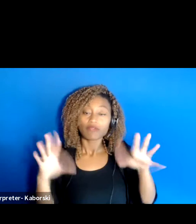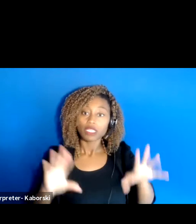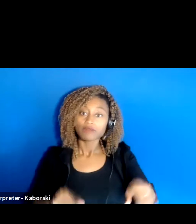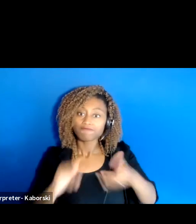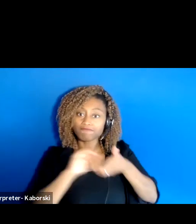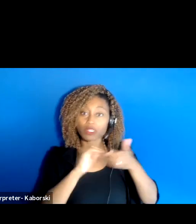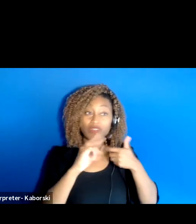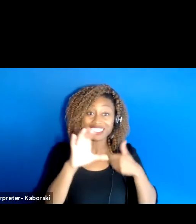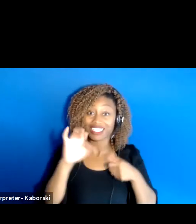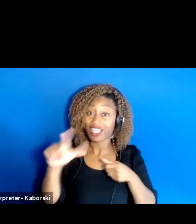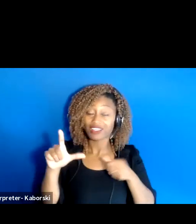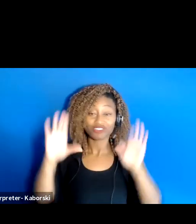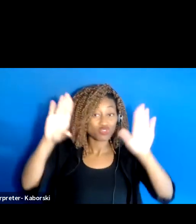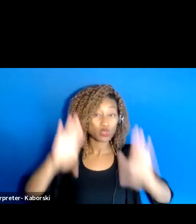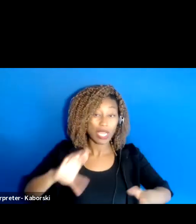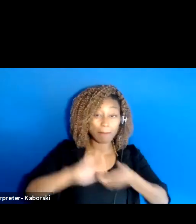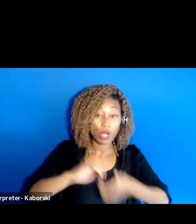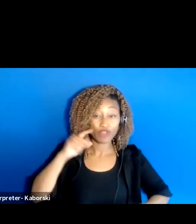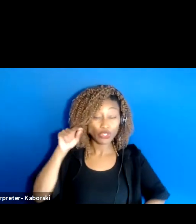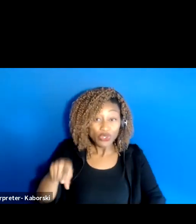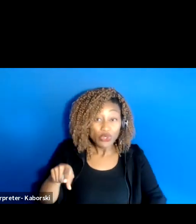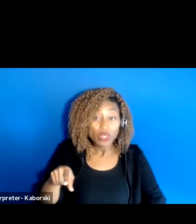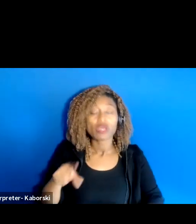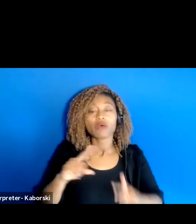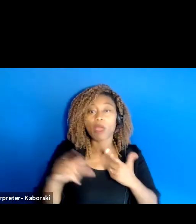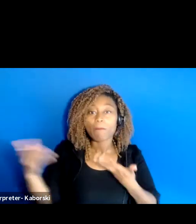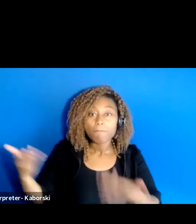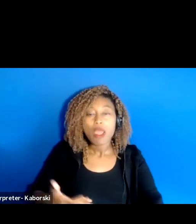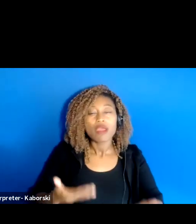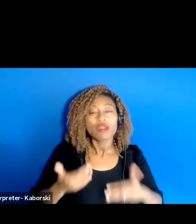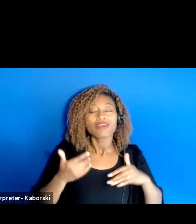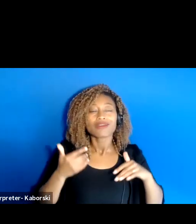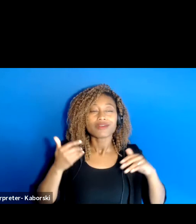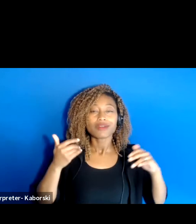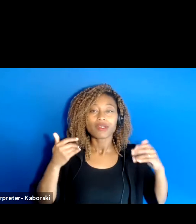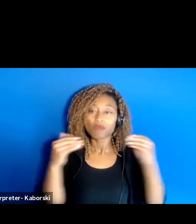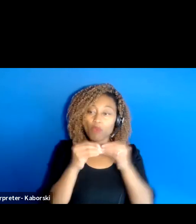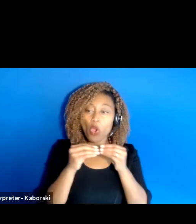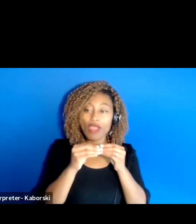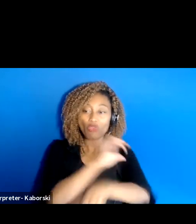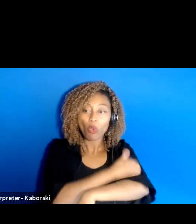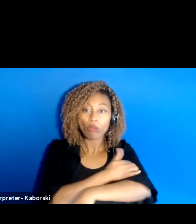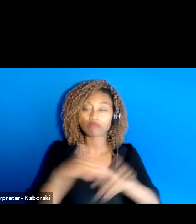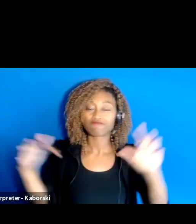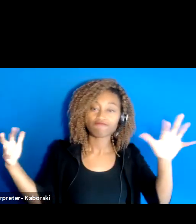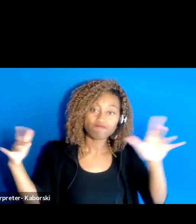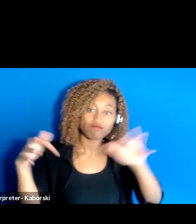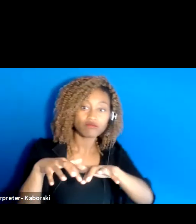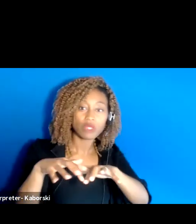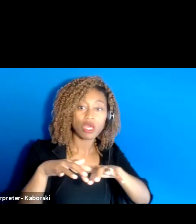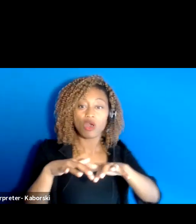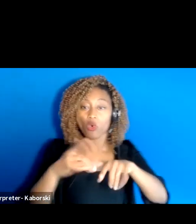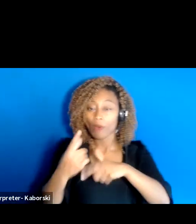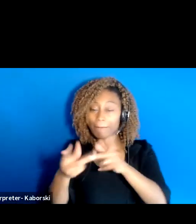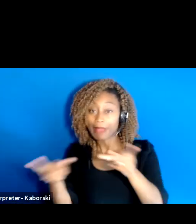Independent Living are a great partner for you. You know, it's kind of bringing in all these authorities together. The centers are a really